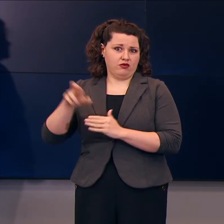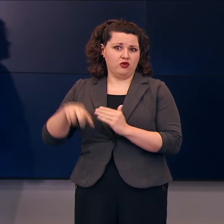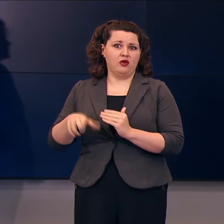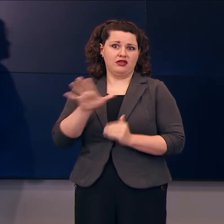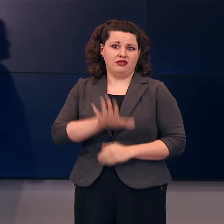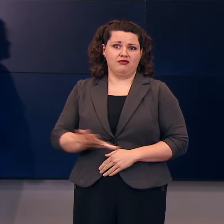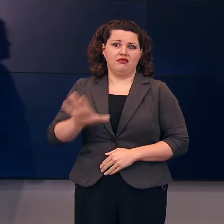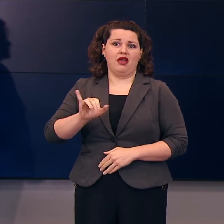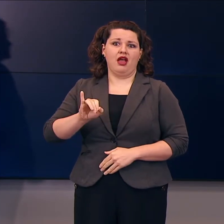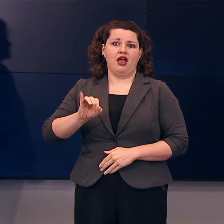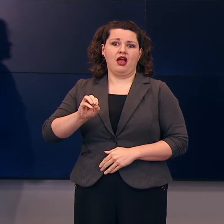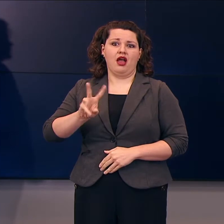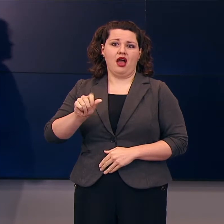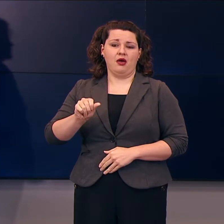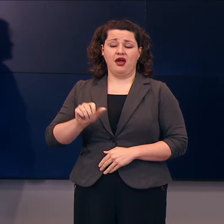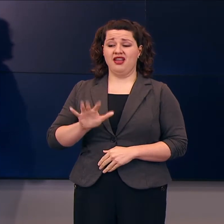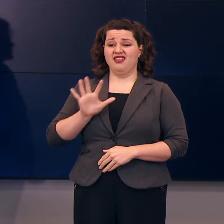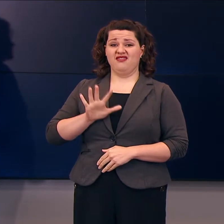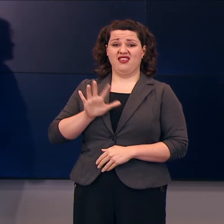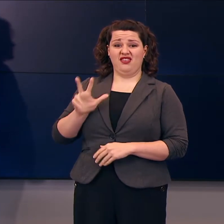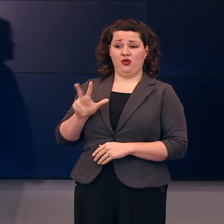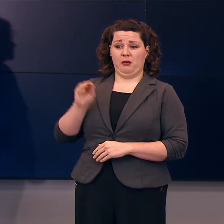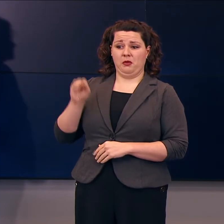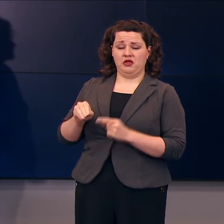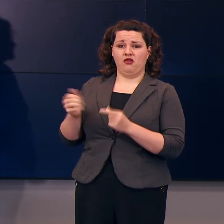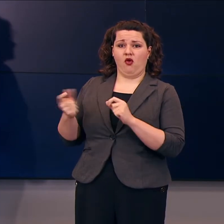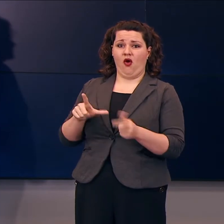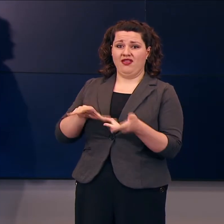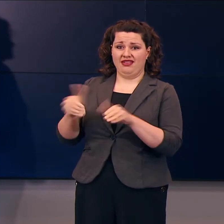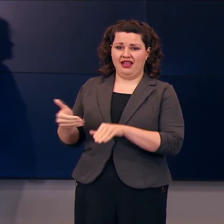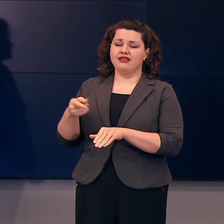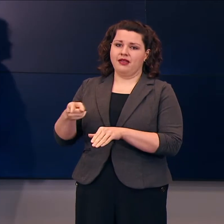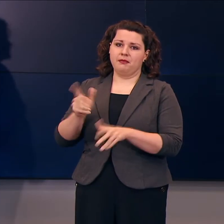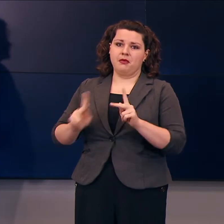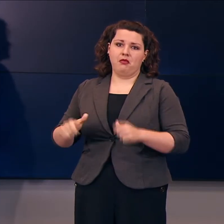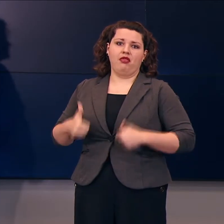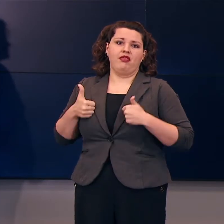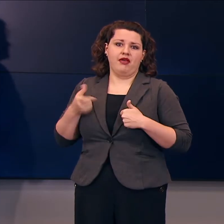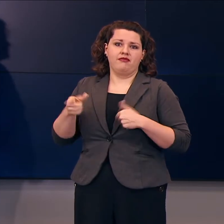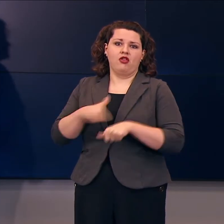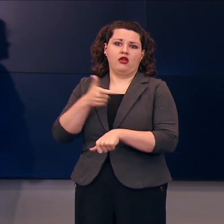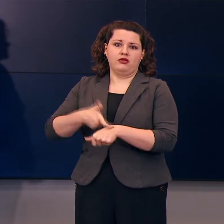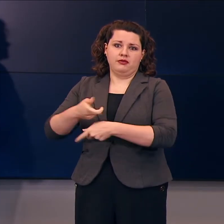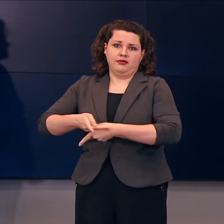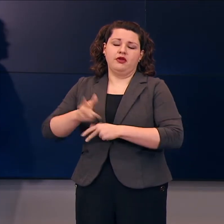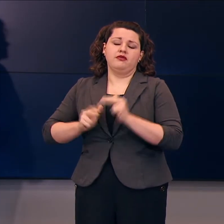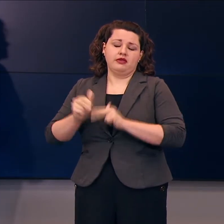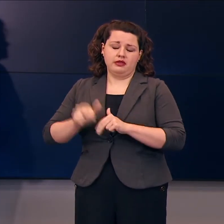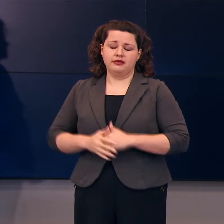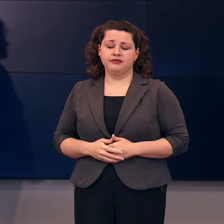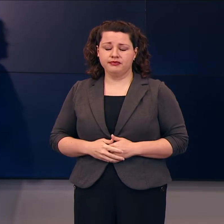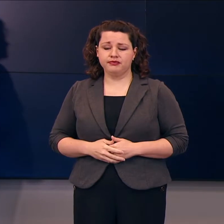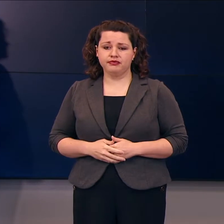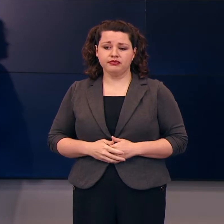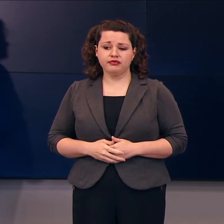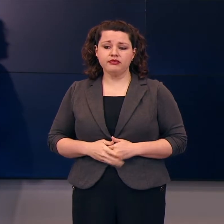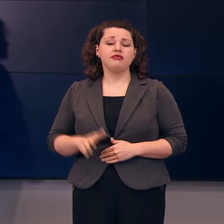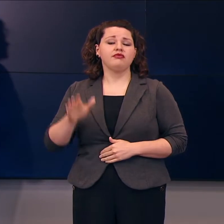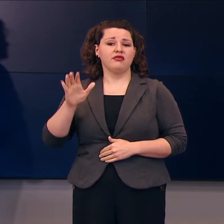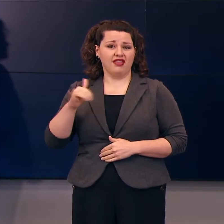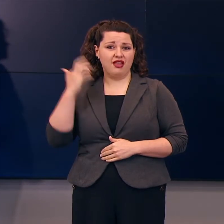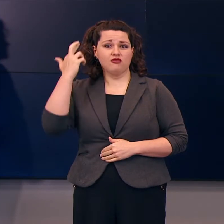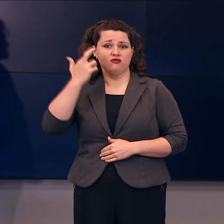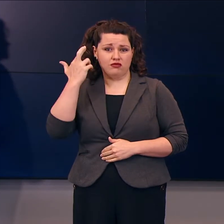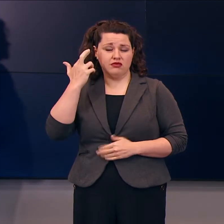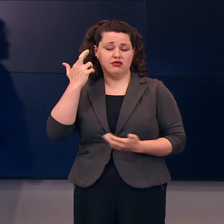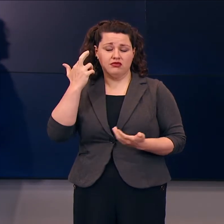Iowa, and 53% of all deaths are residents of long-term care facilities. This is why it has